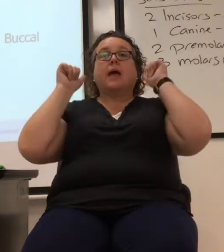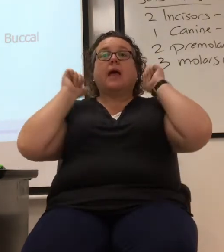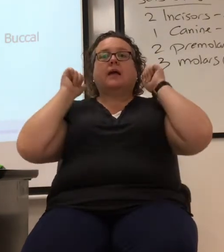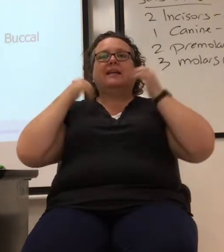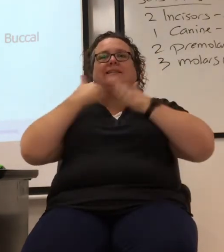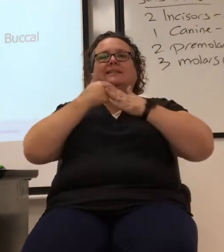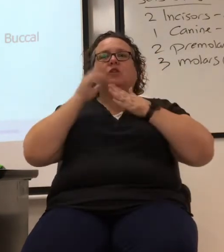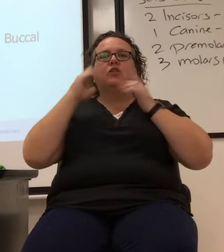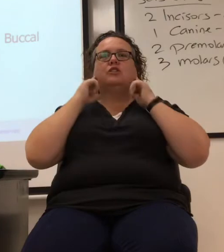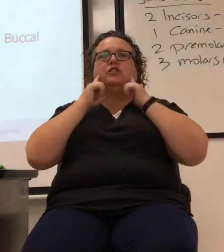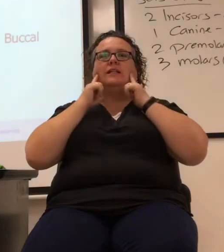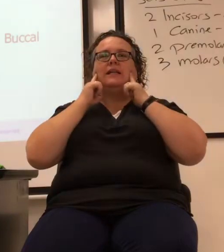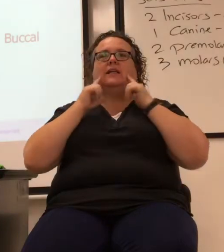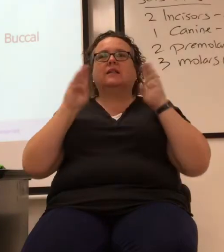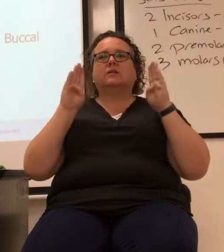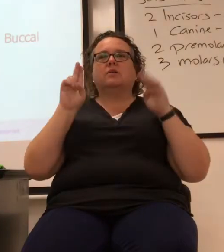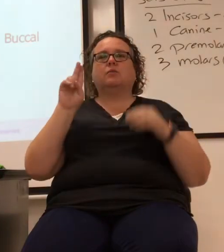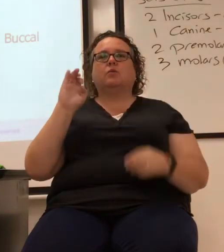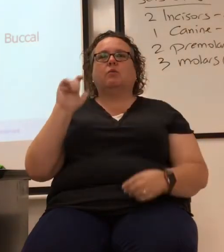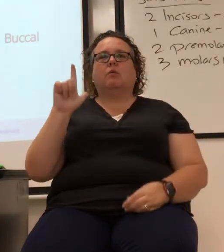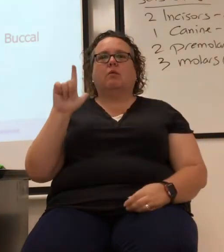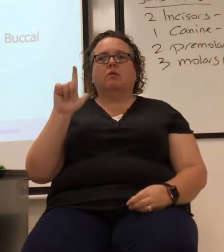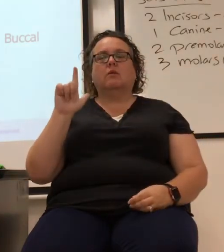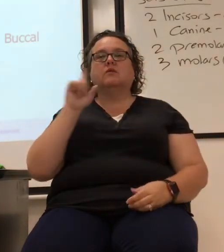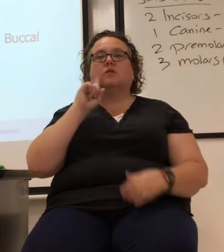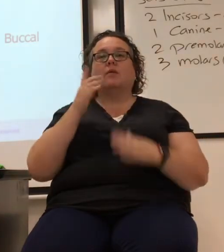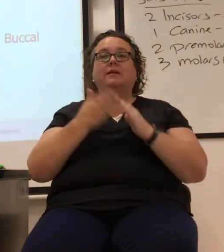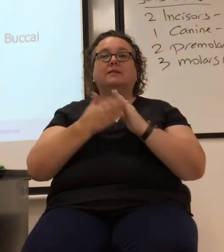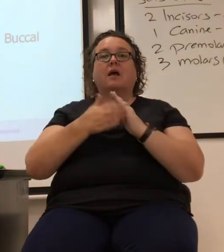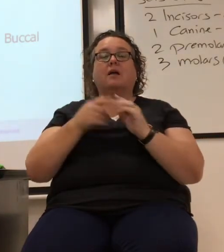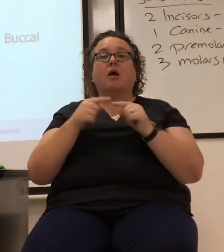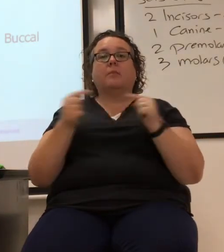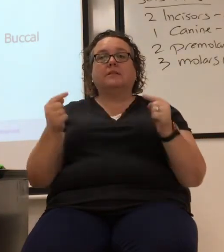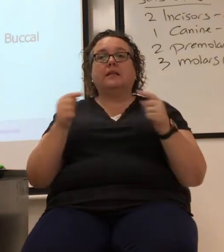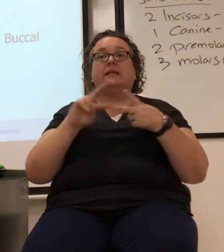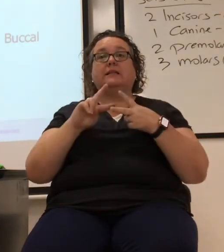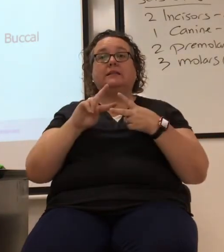next to your cheek, it's the buccal side. So this side opposite is either